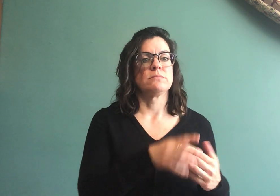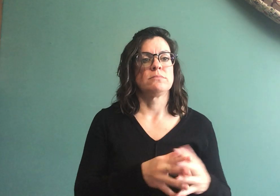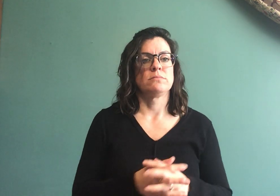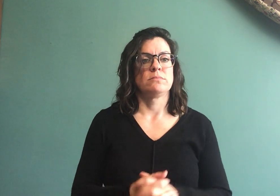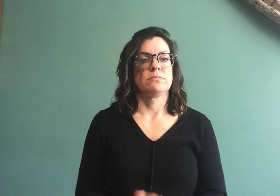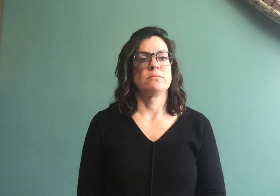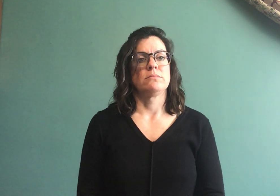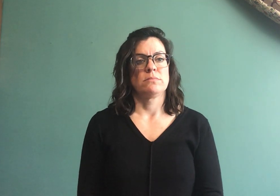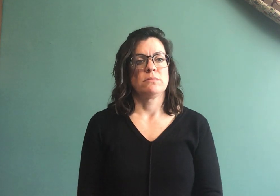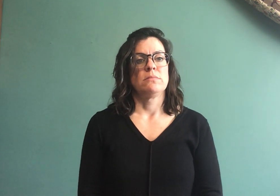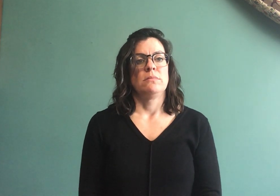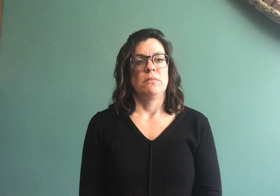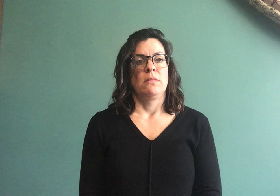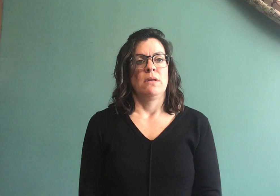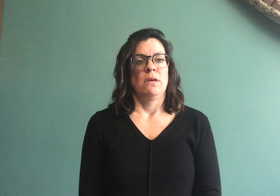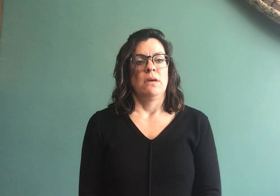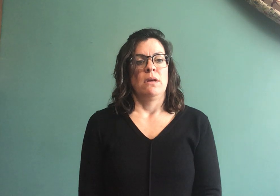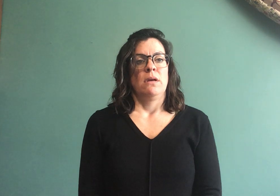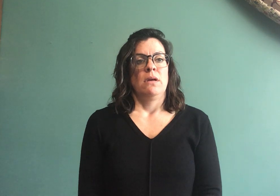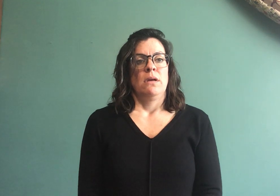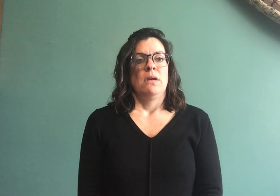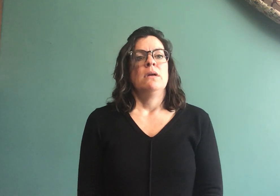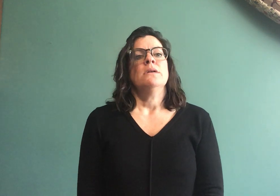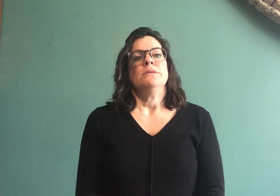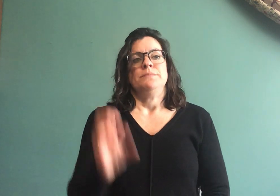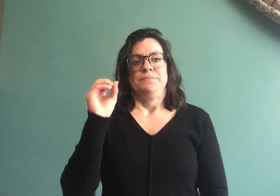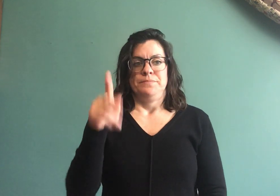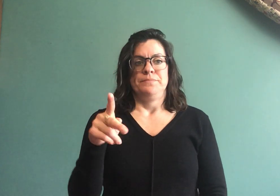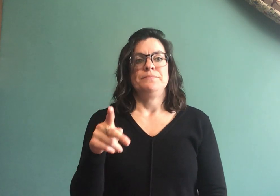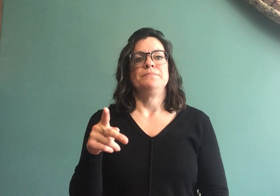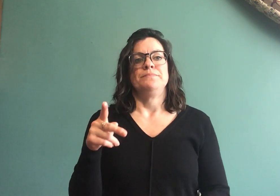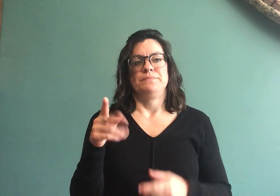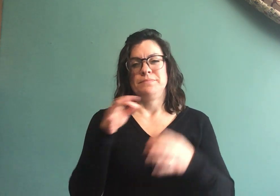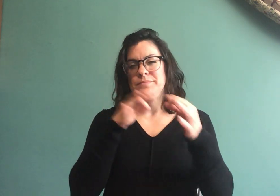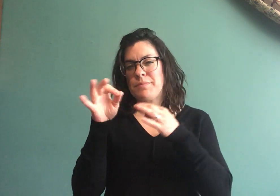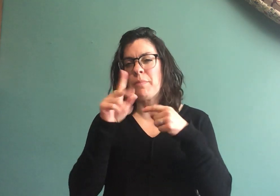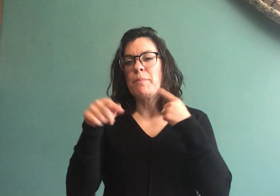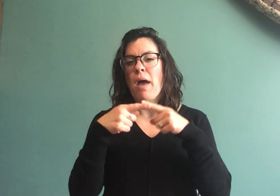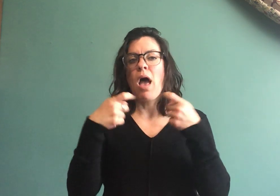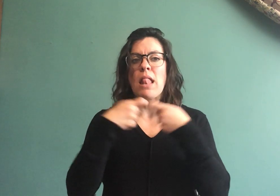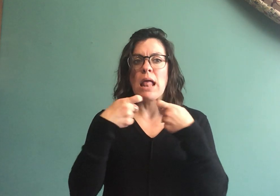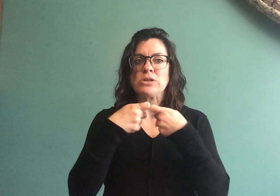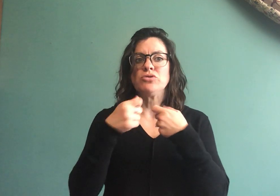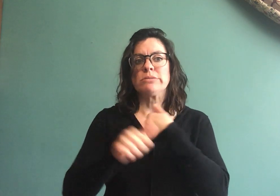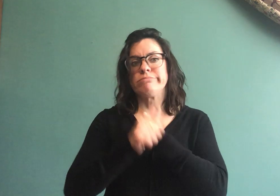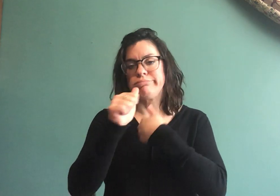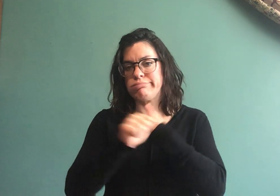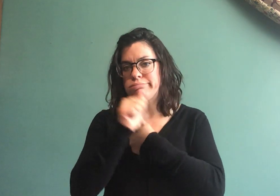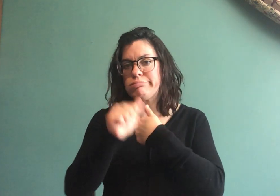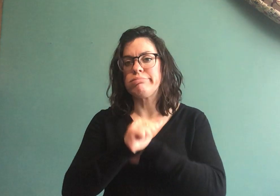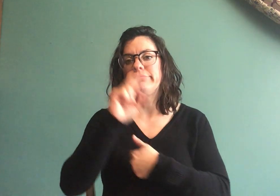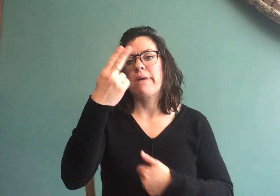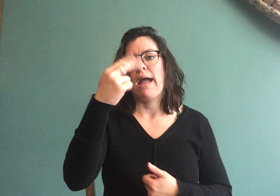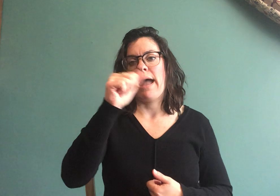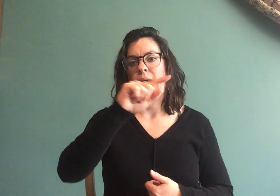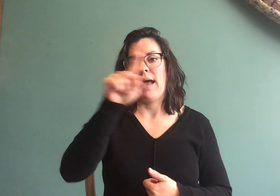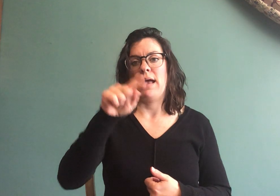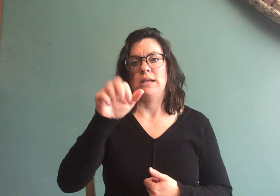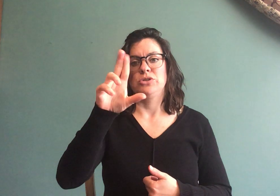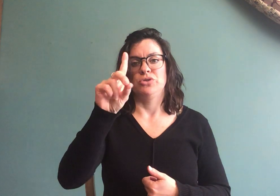and what can happen on a job site. Okay. The other biggie that can happen on job sites. Now,